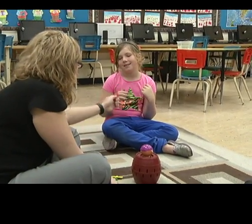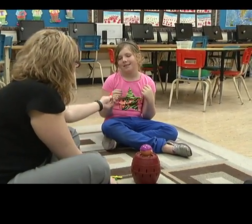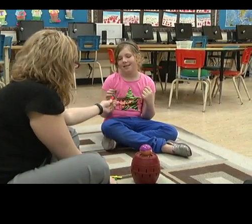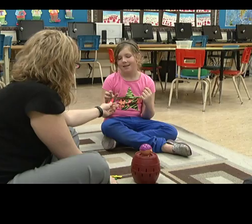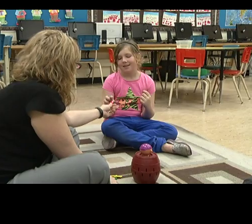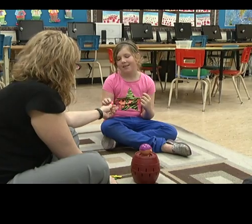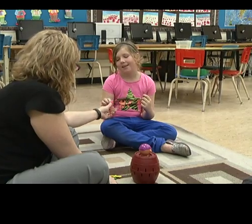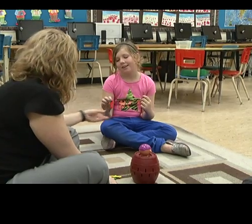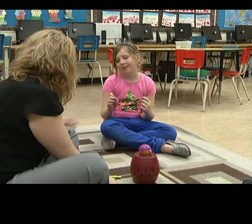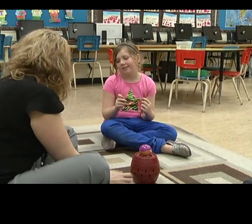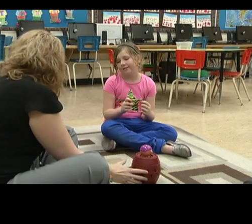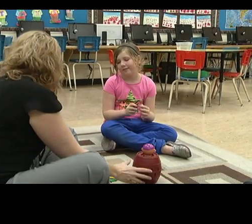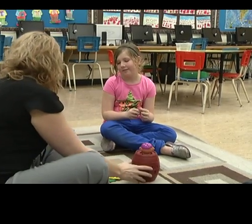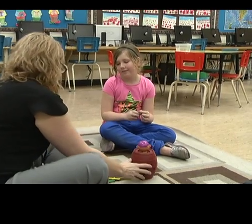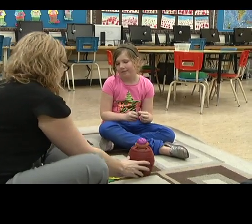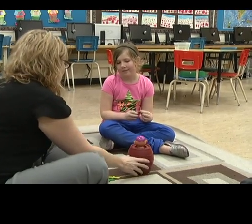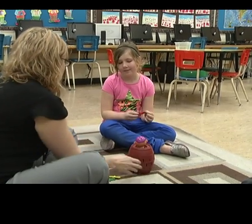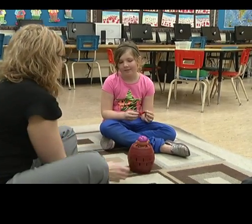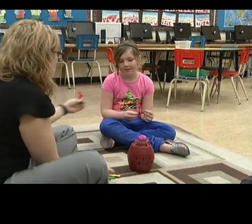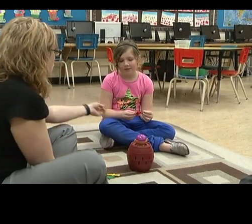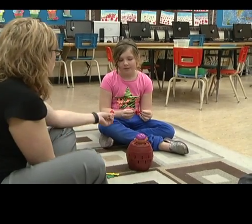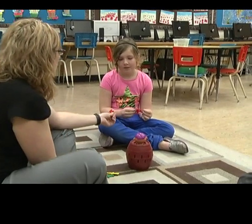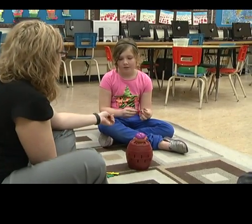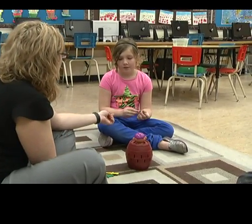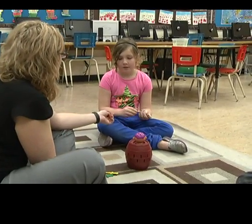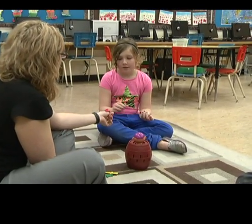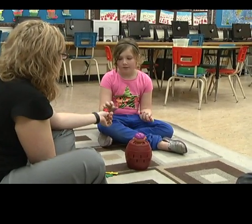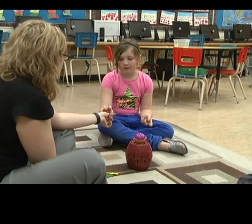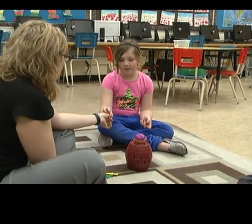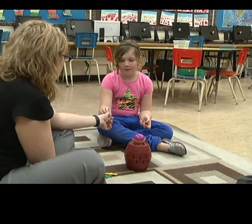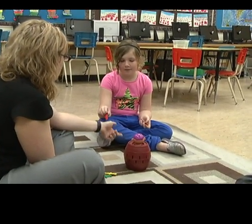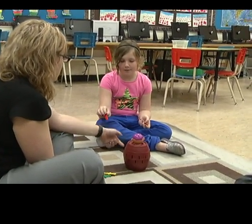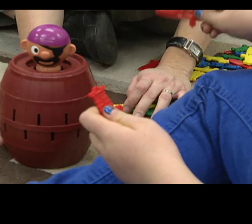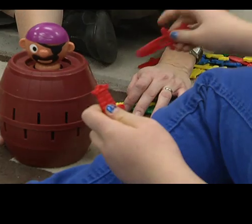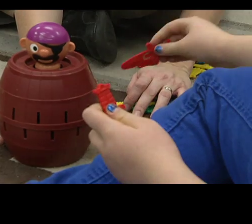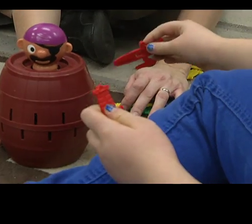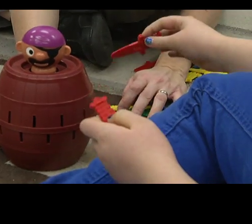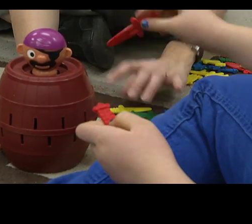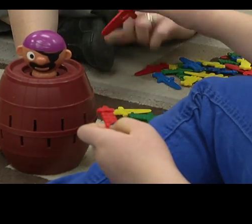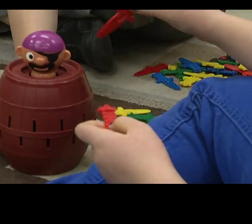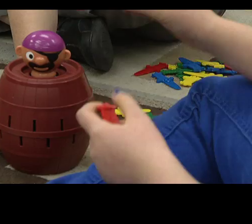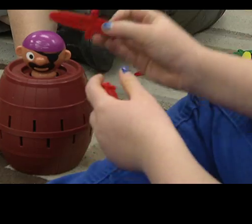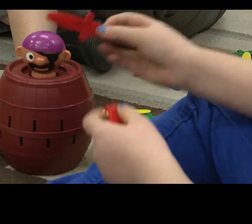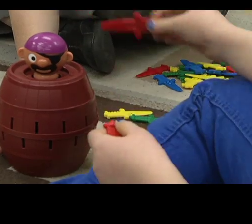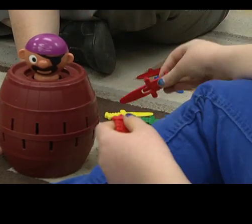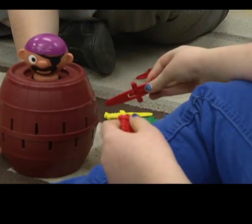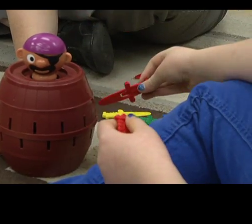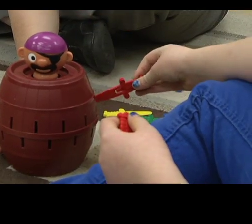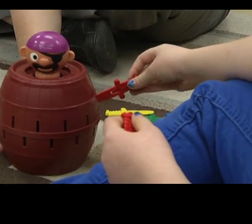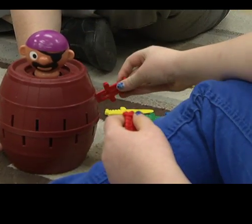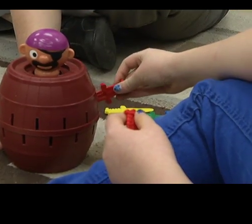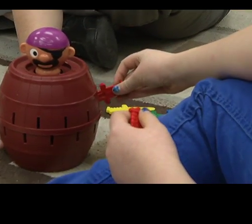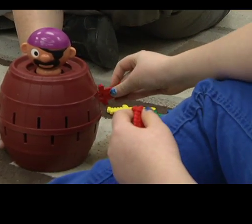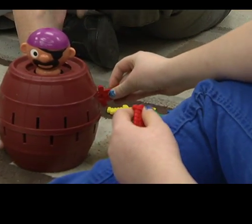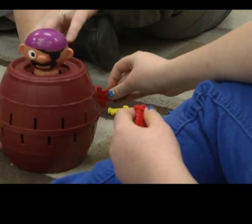themselves. It also builds self-confidence. The children actually